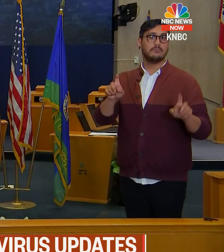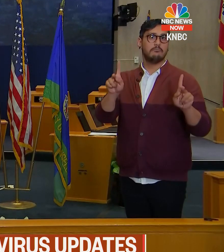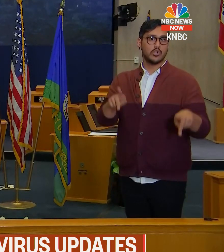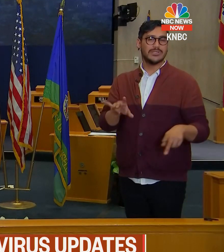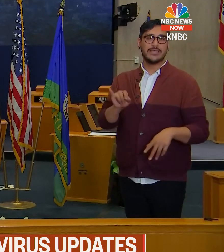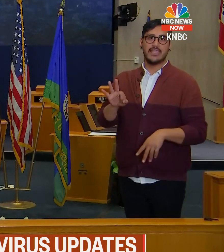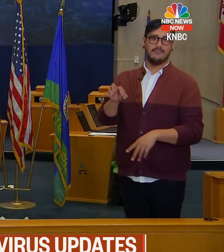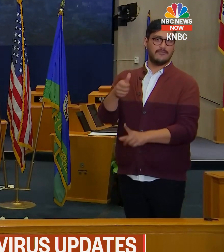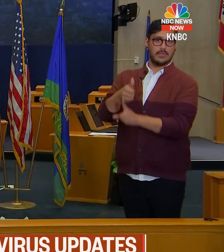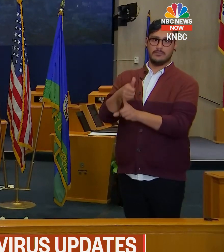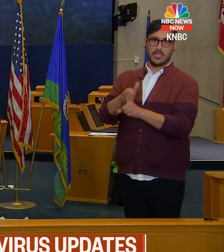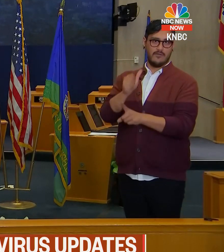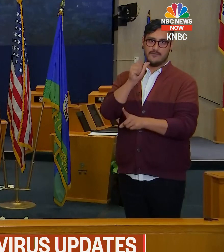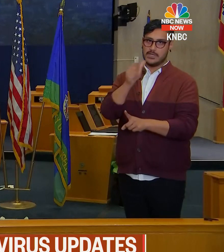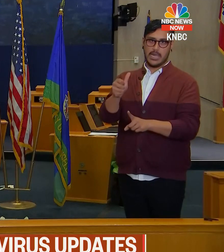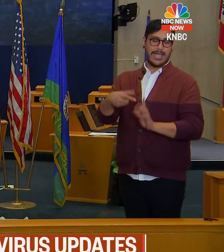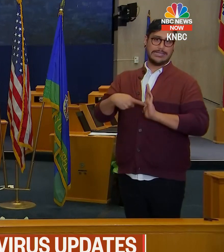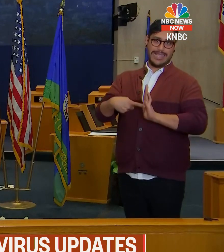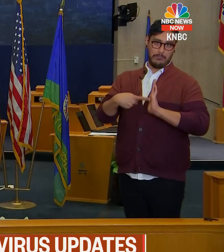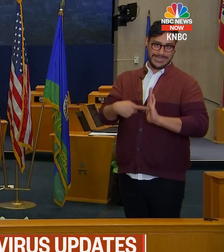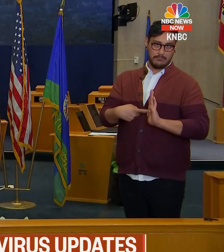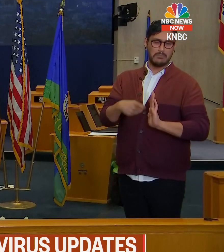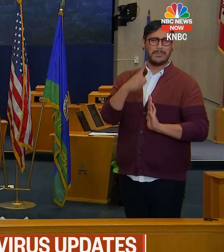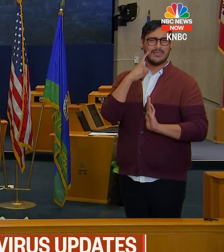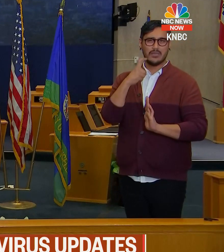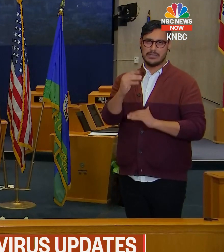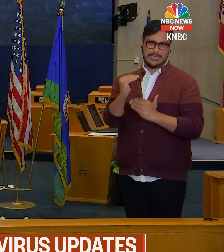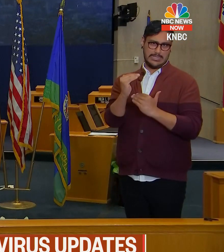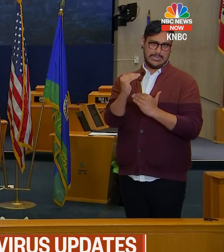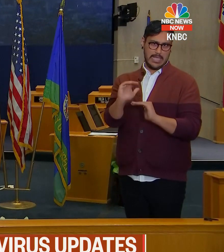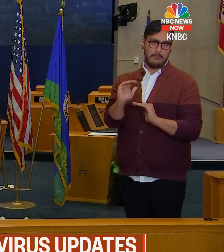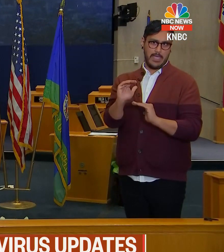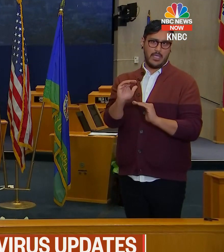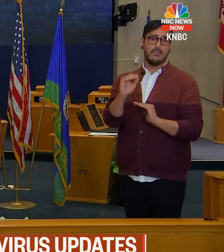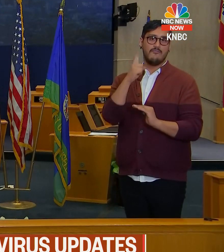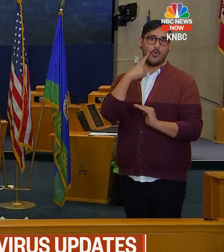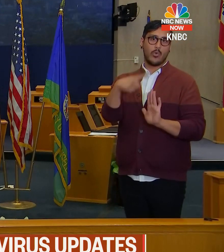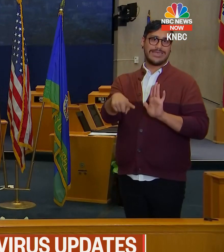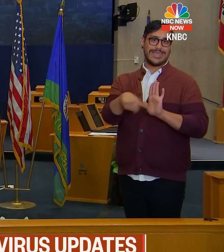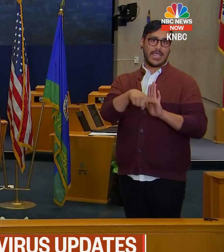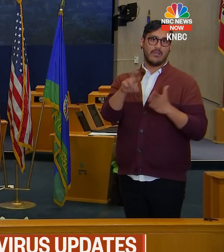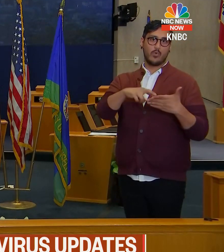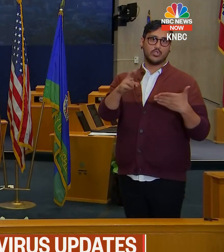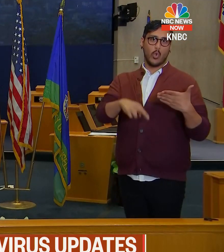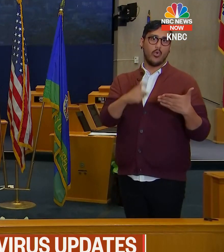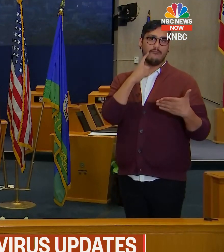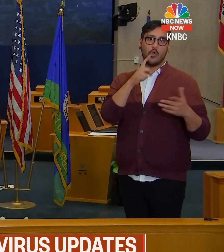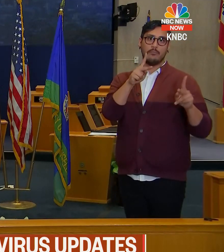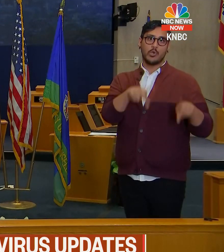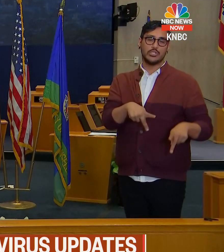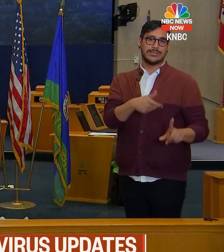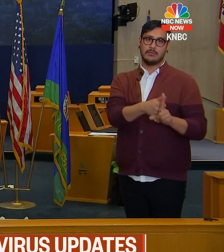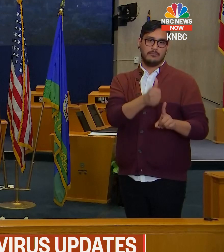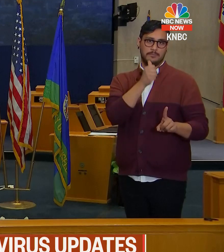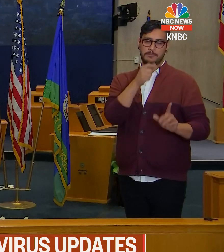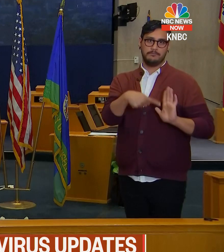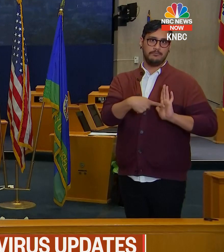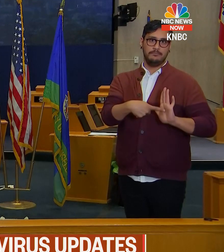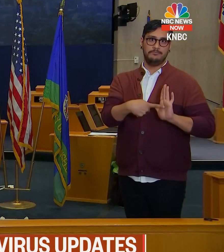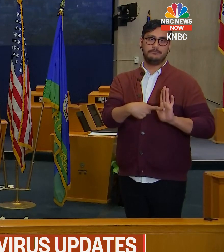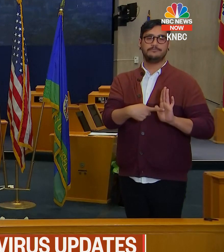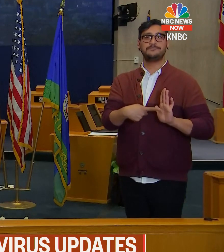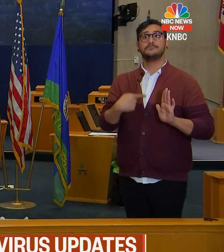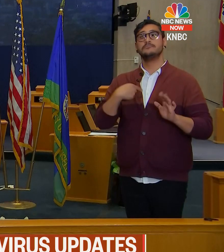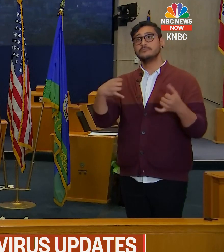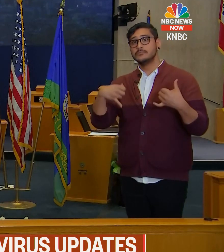symptoms, because there's very limited utility in a negative result for a person that is not yet exhibiting symptoms. We are